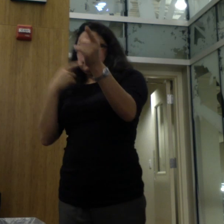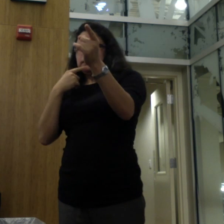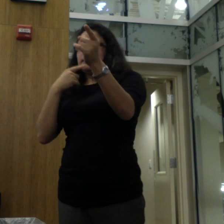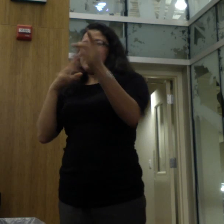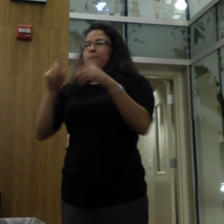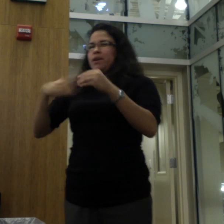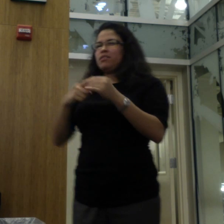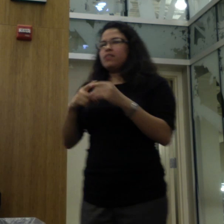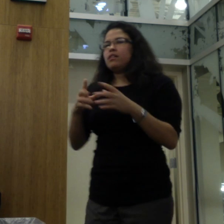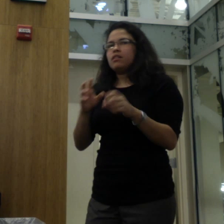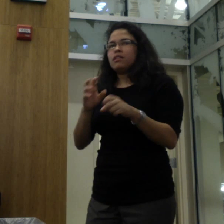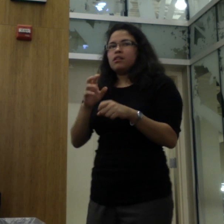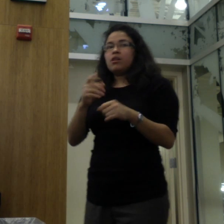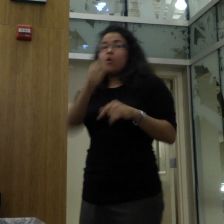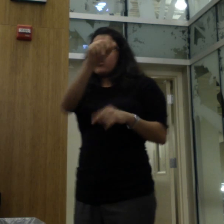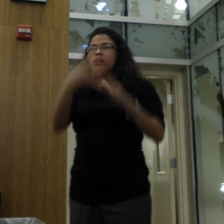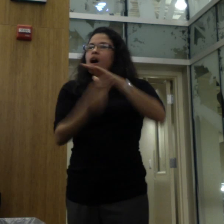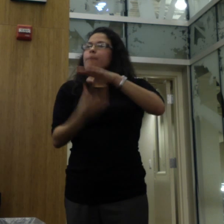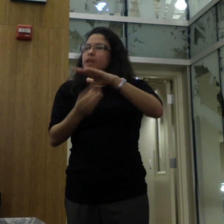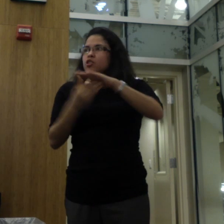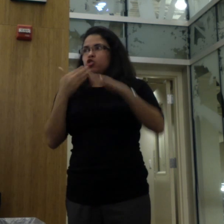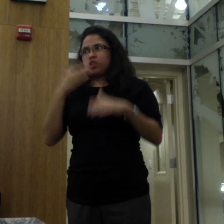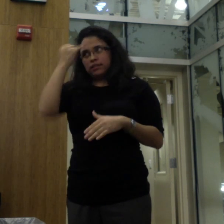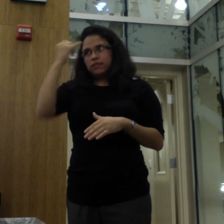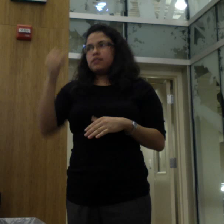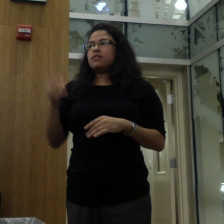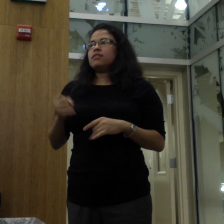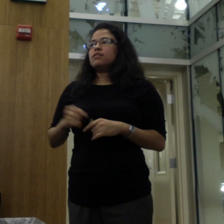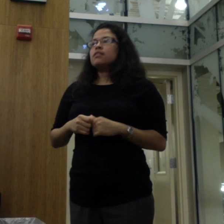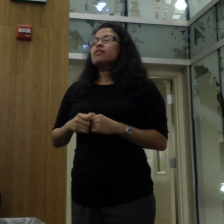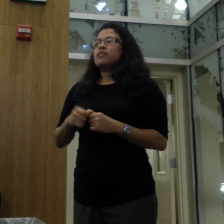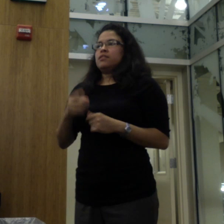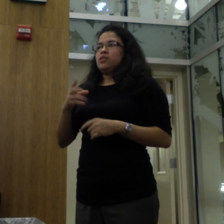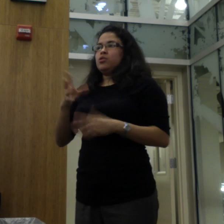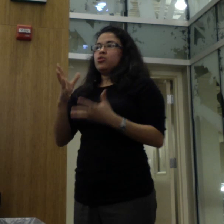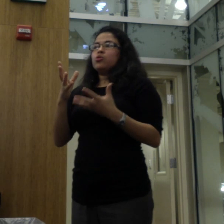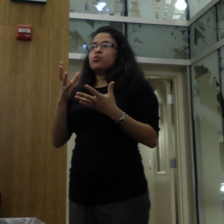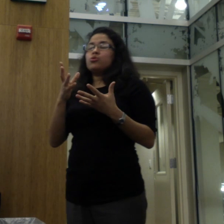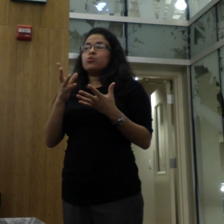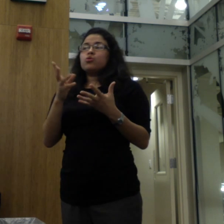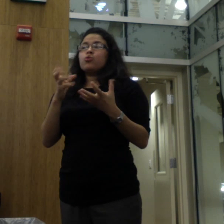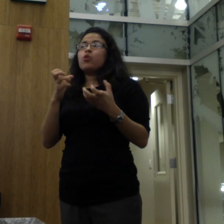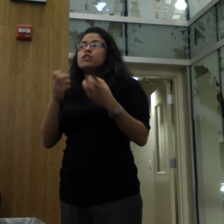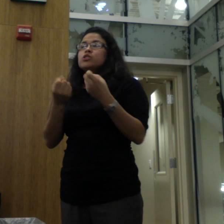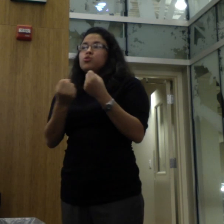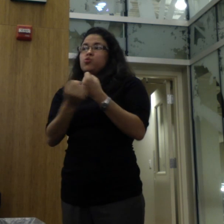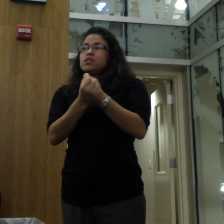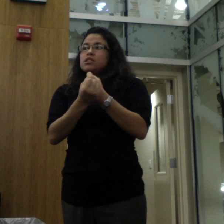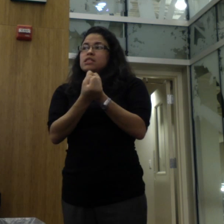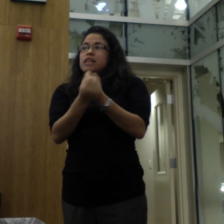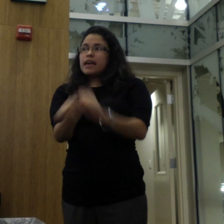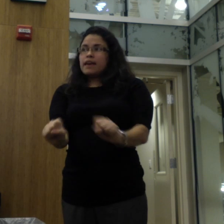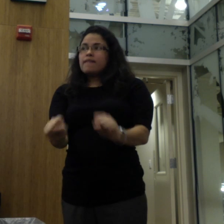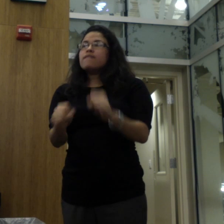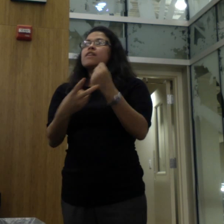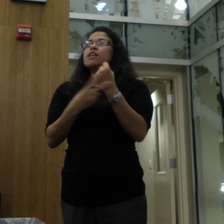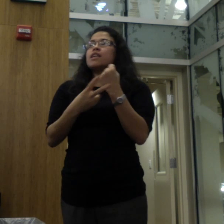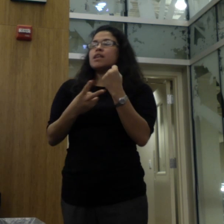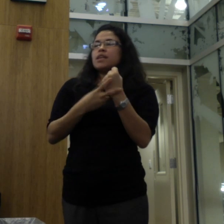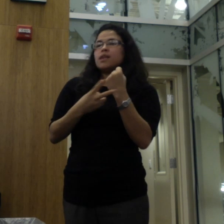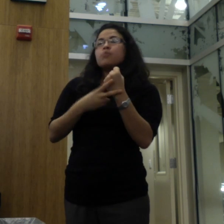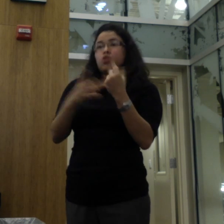do make copies, make sure that you store them somewhere that, if you're out of